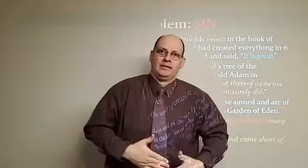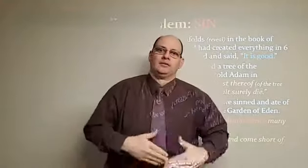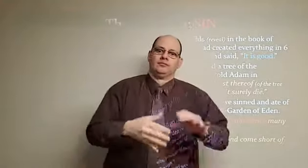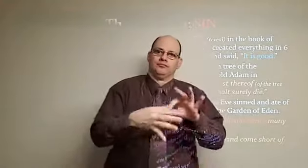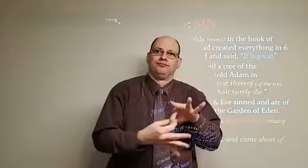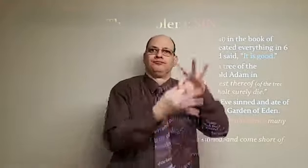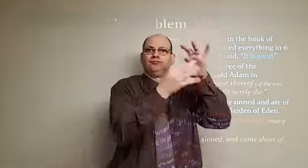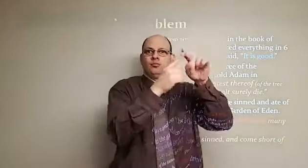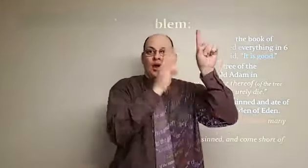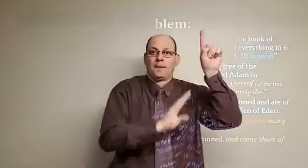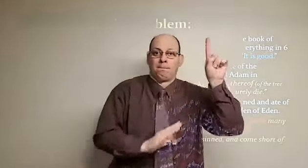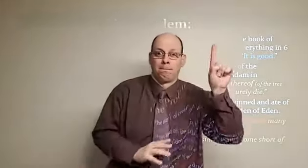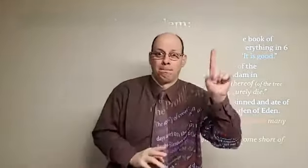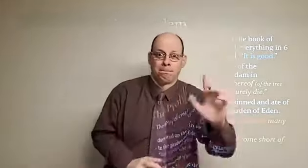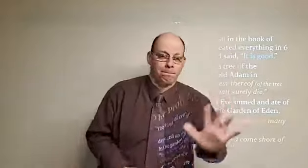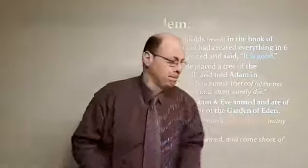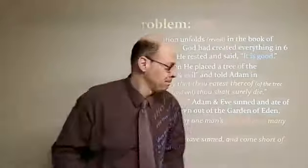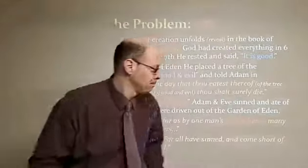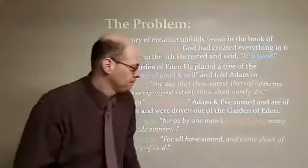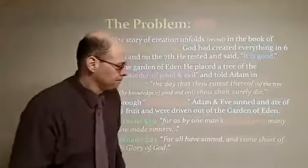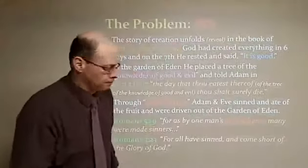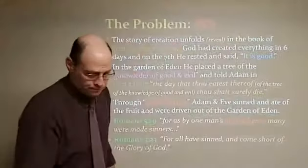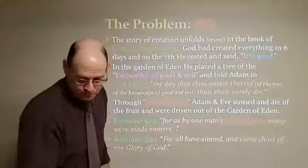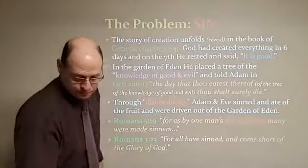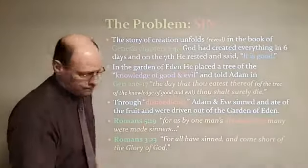the body of Jesus Christ that was God manifest in the flesh